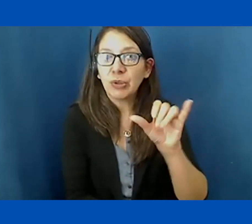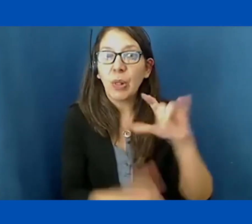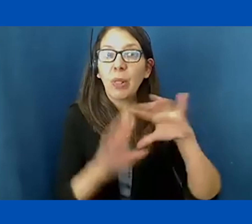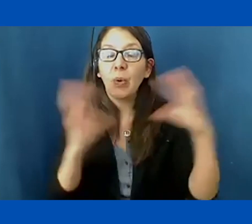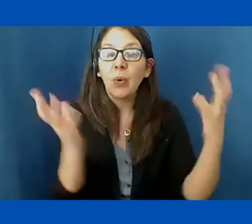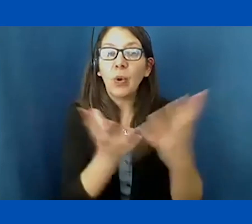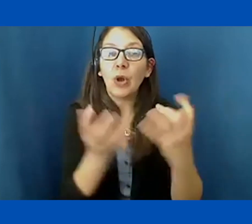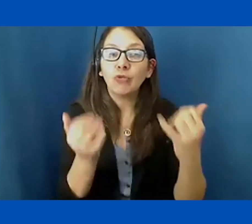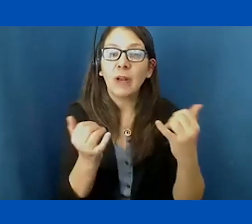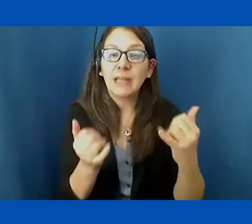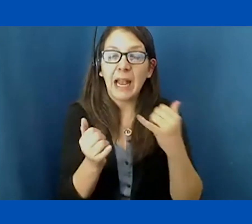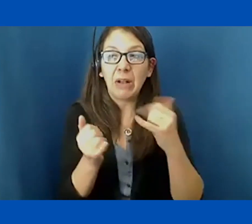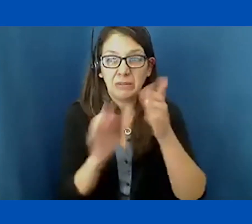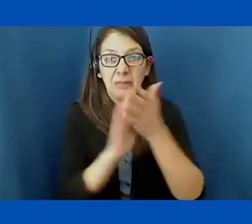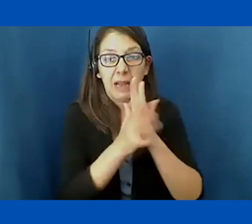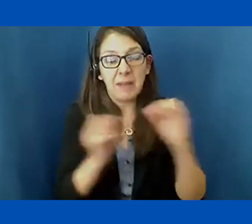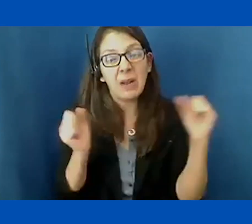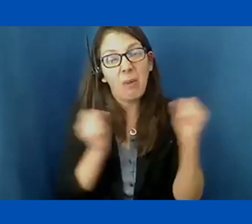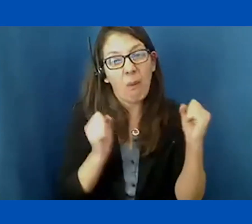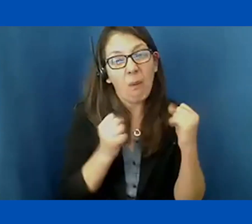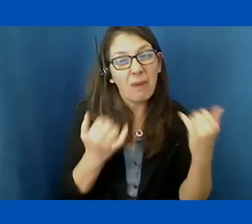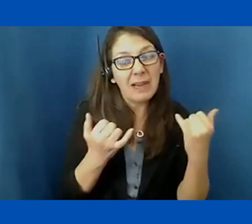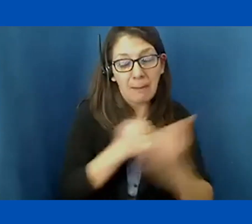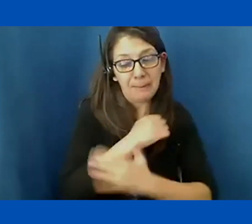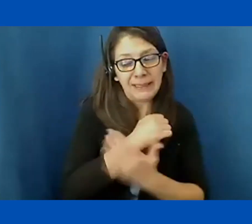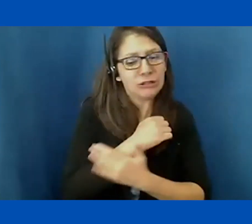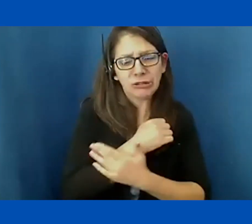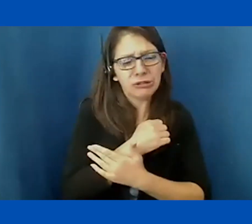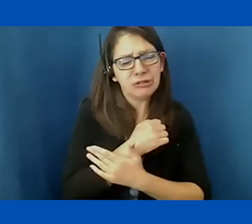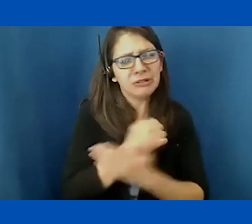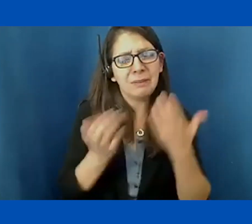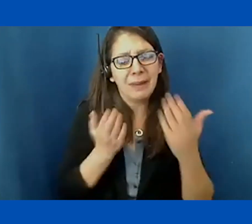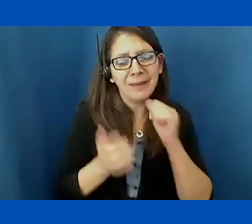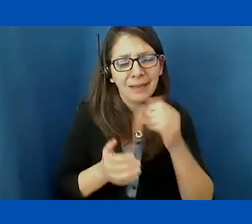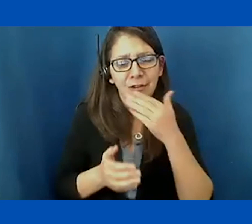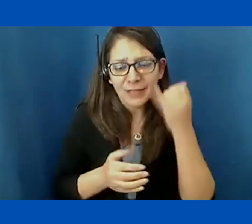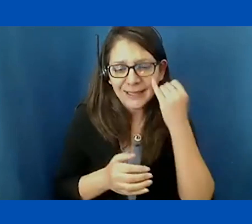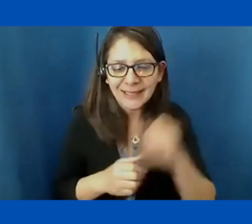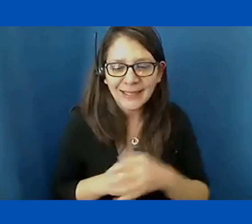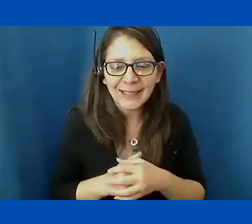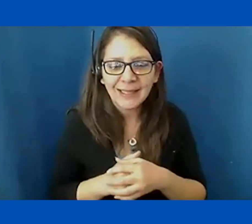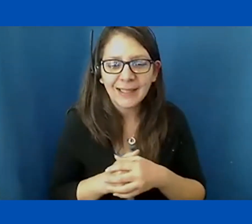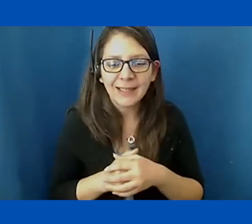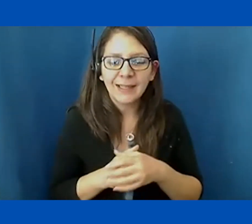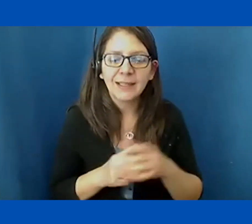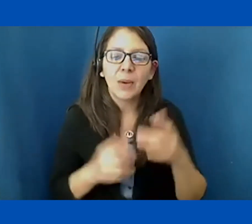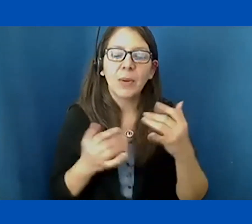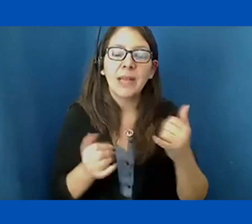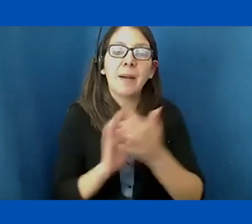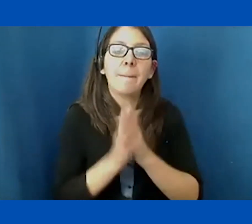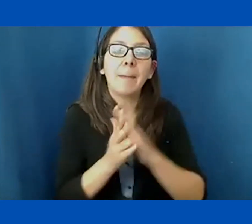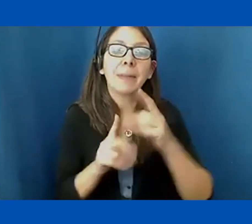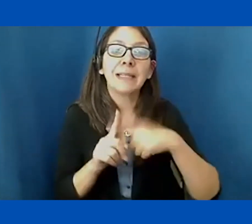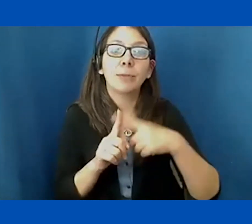now is getting pretty cold, guys. So, but in Arizona, we're now getting to a temperature that's like